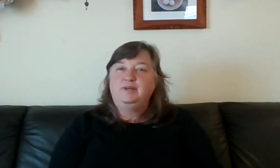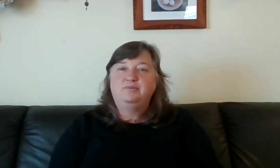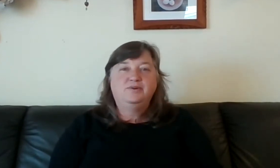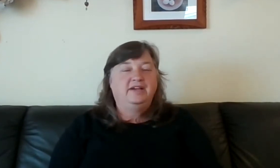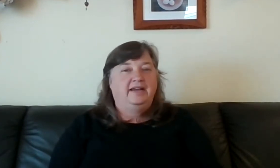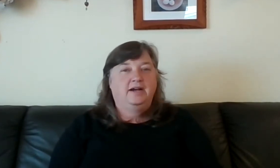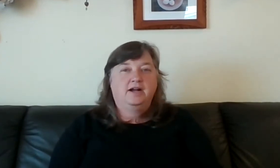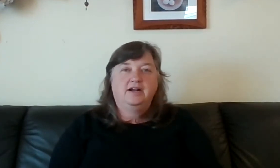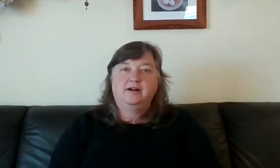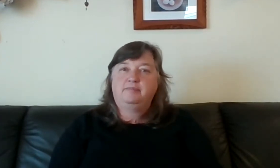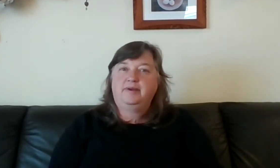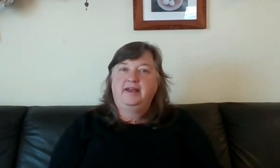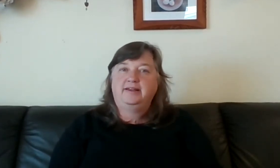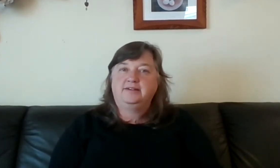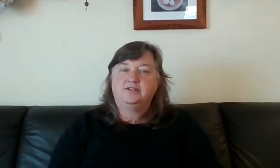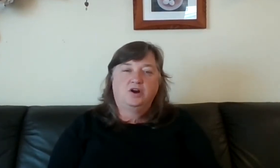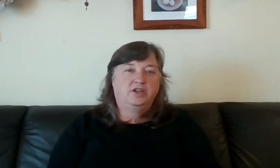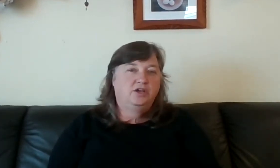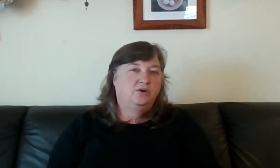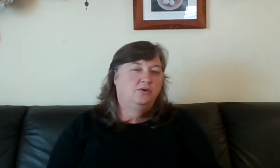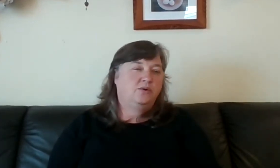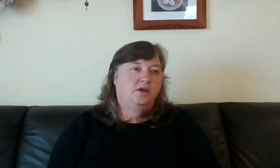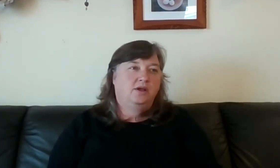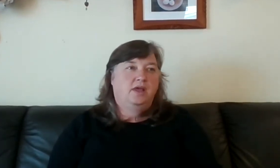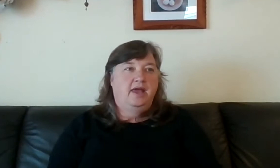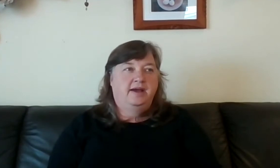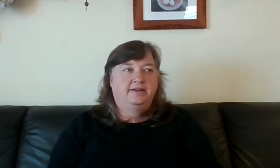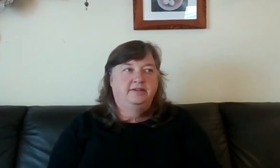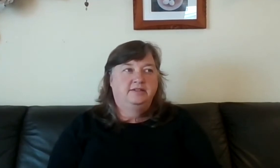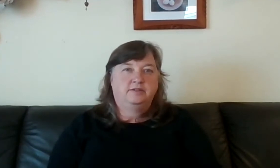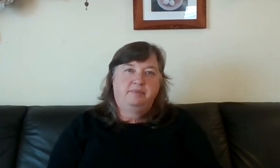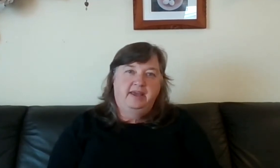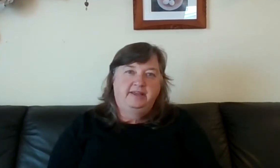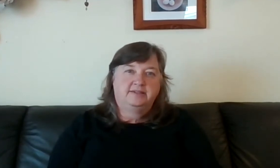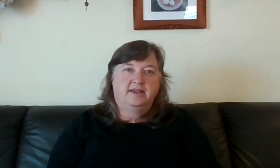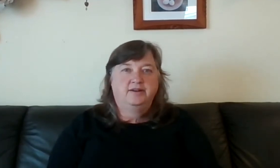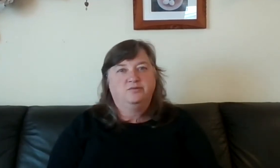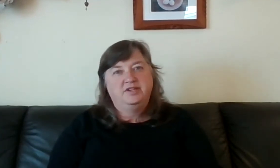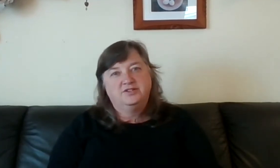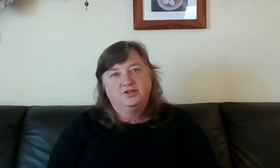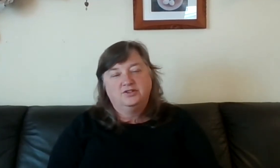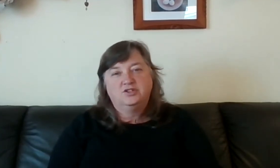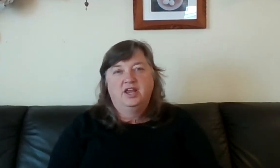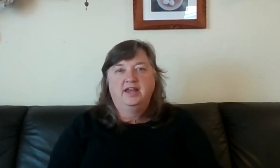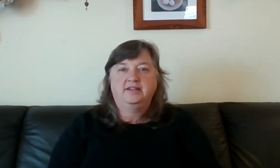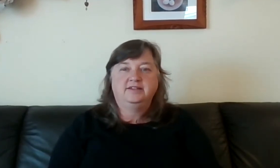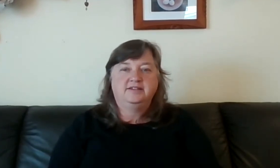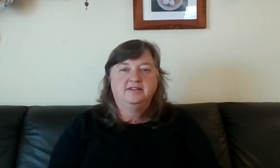people get hung up and argue and debate and research, and